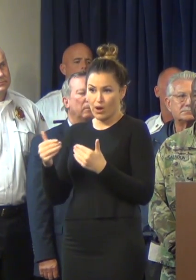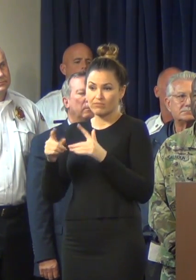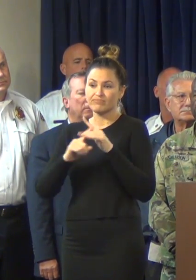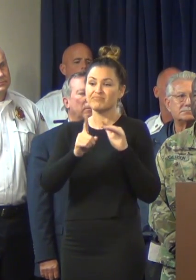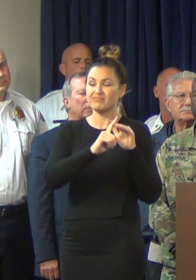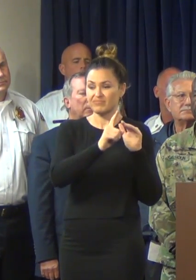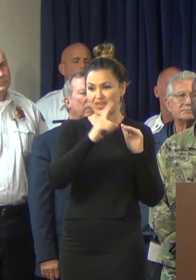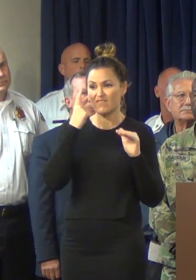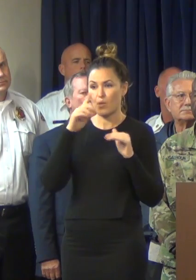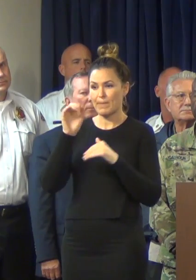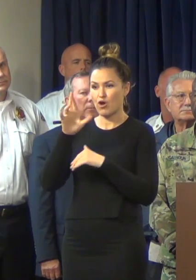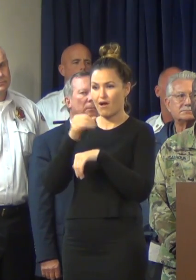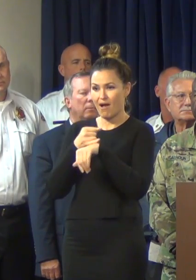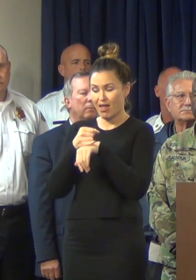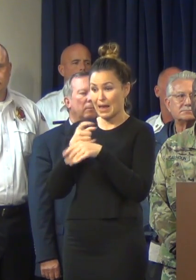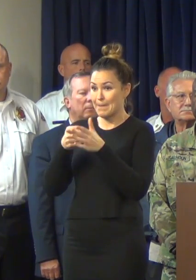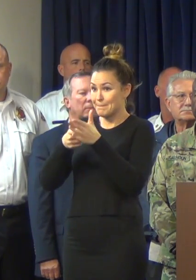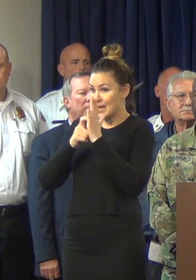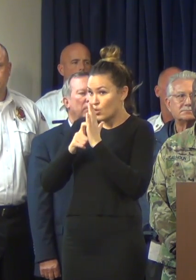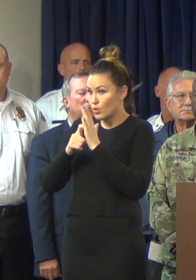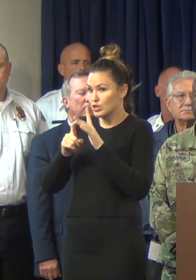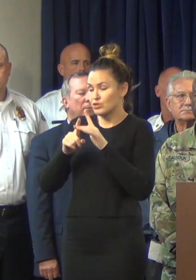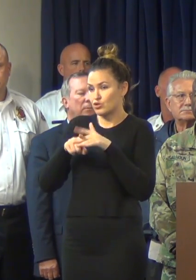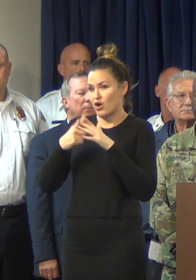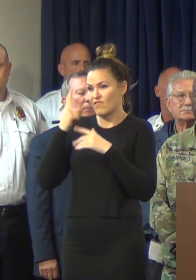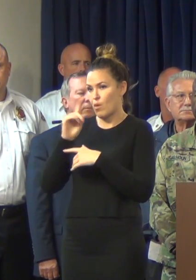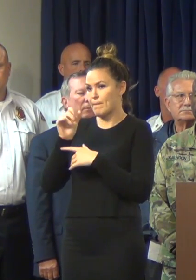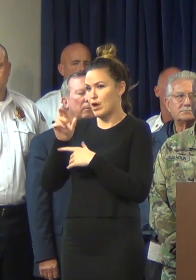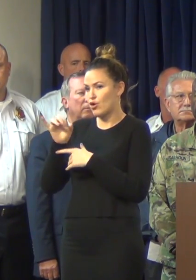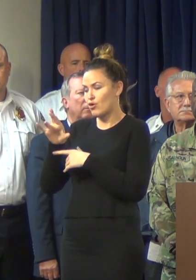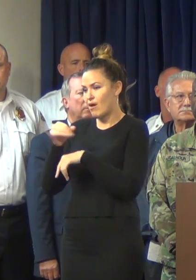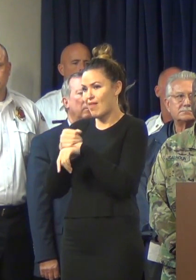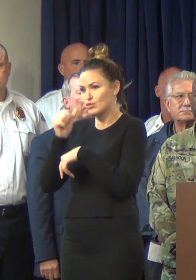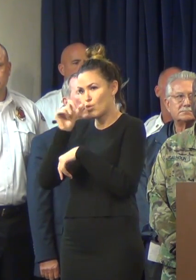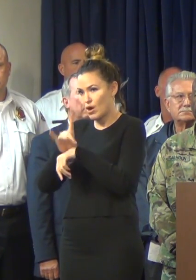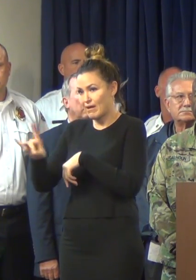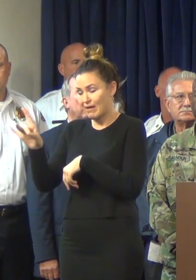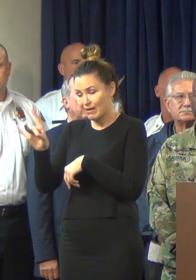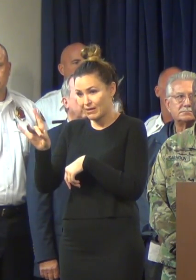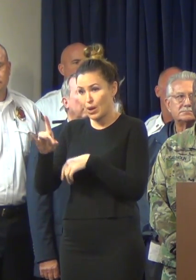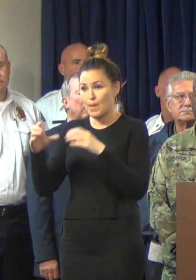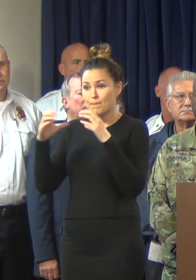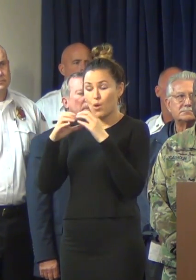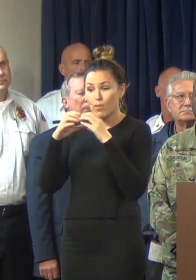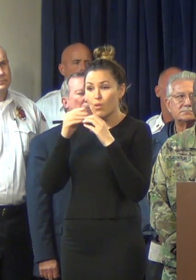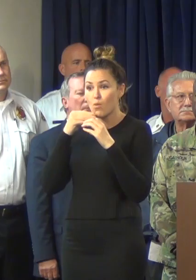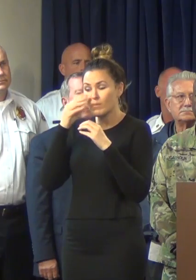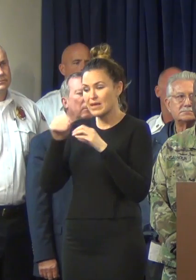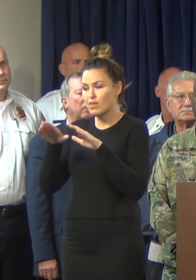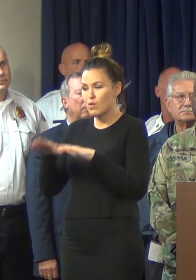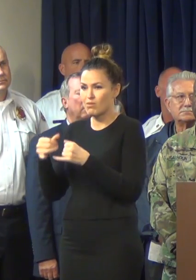islands. Mandatory evacuations begin tomorrow at 8 a.m. for barrier islands, mobile and manufactured homes and low-lying